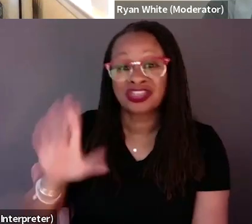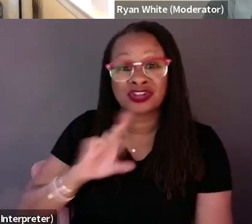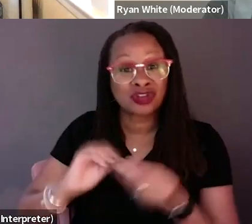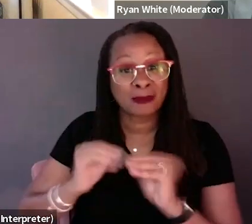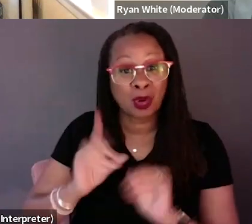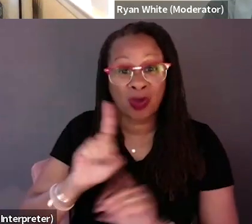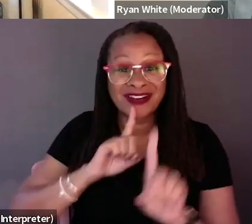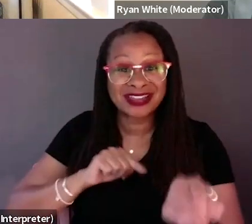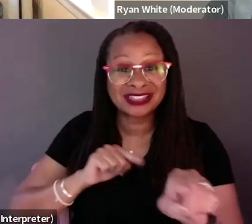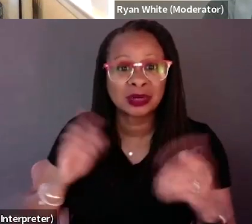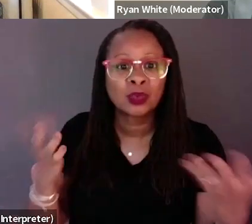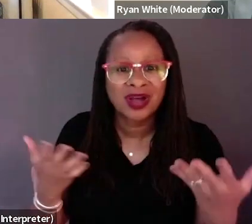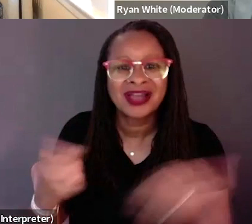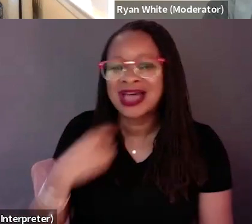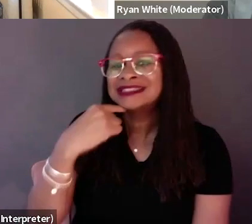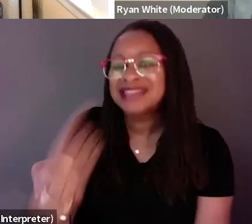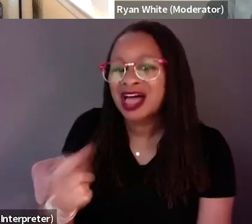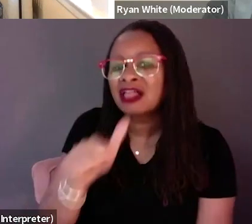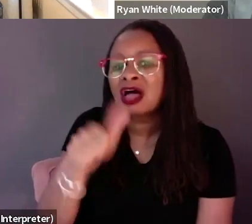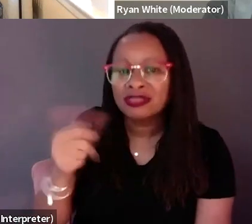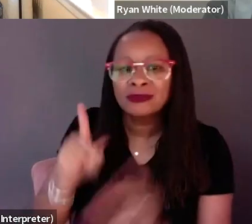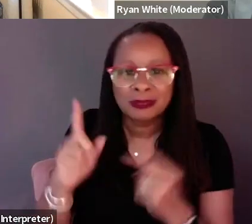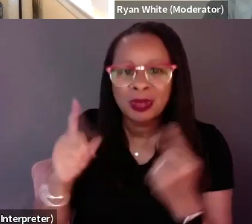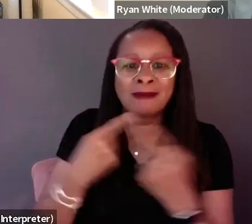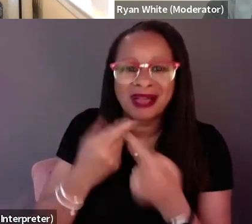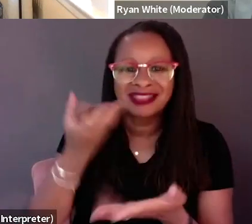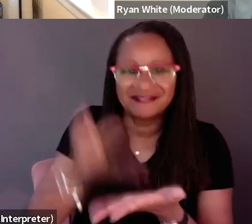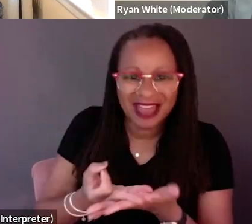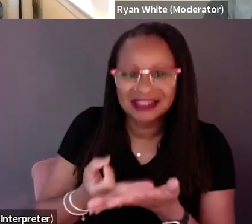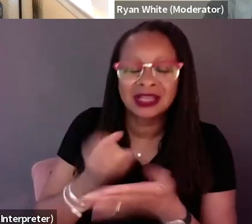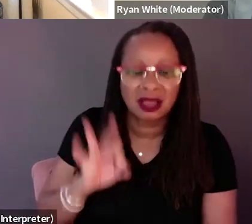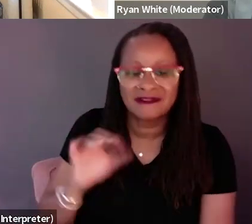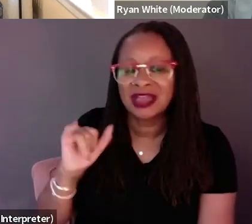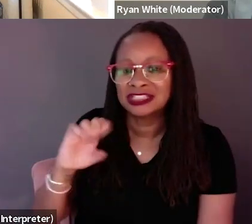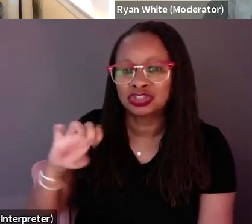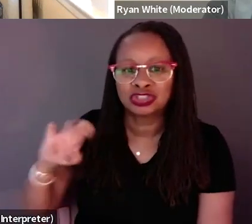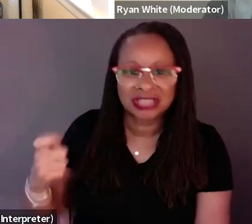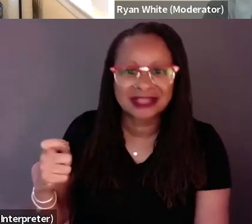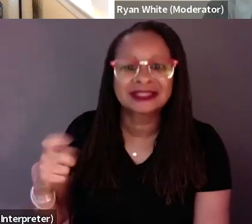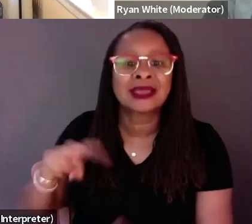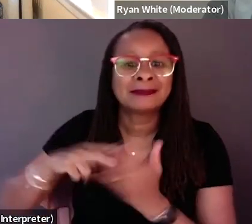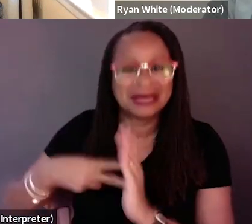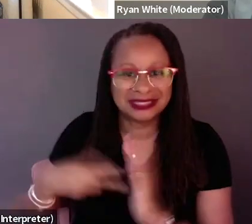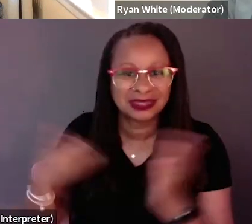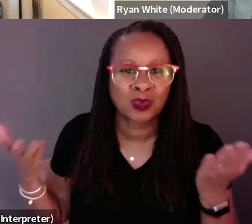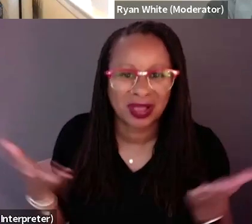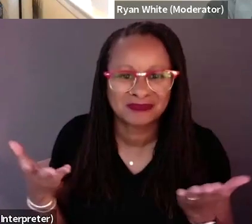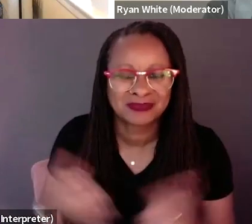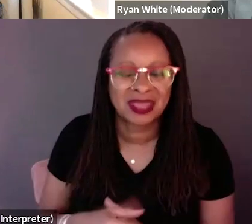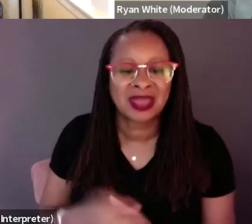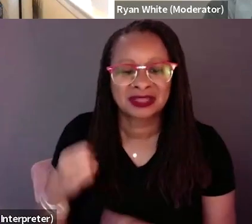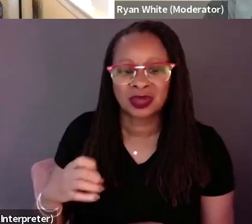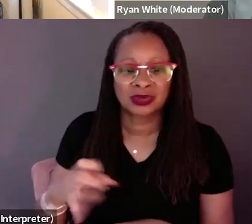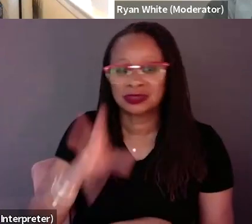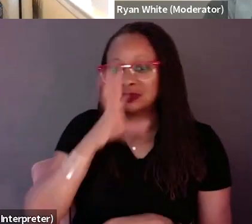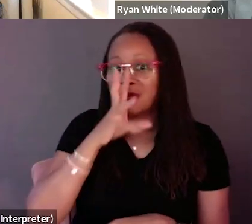answer is like, just tell other people about the facts of what intersex means, so that you